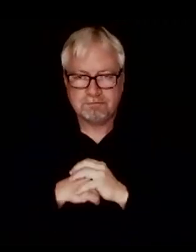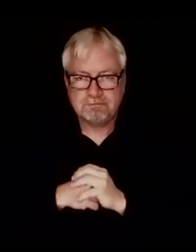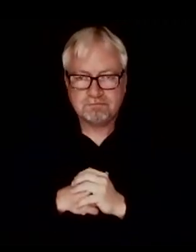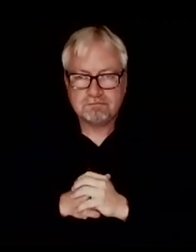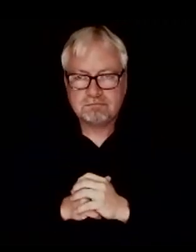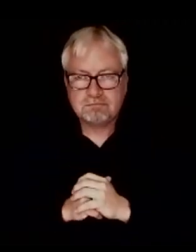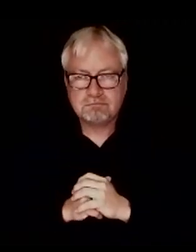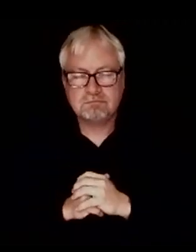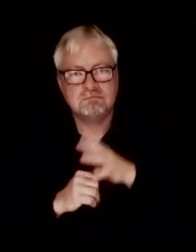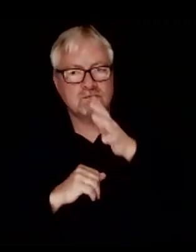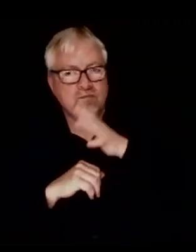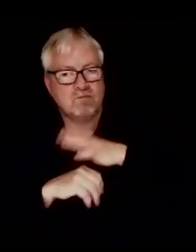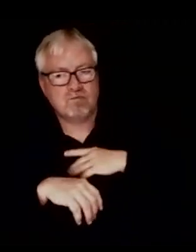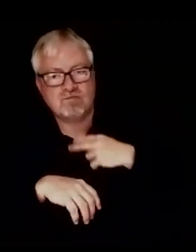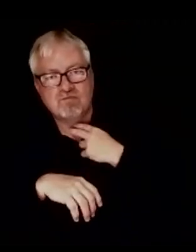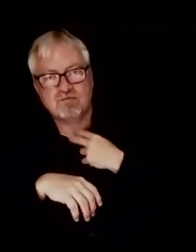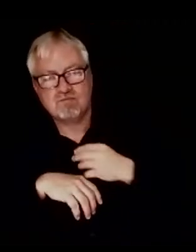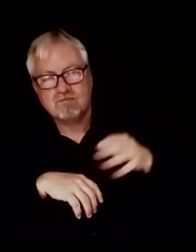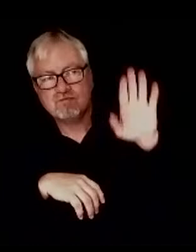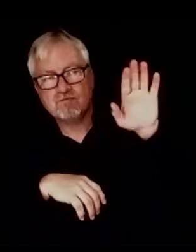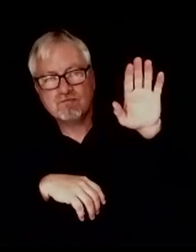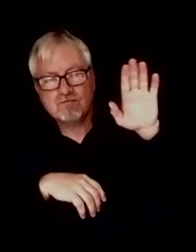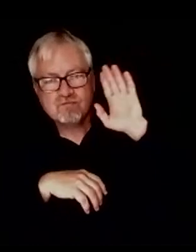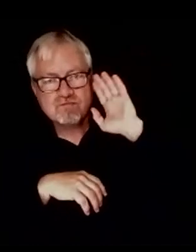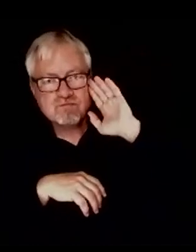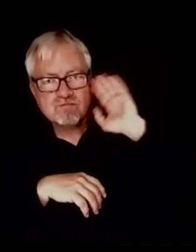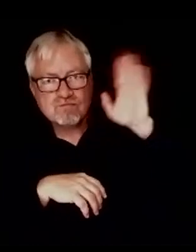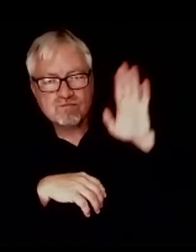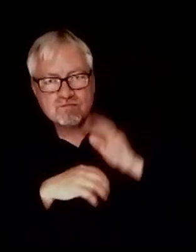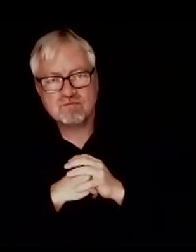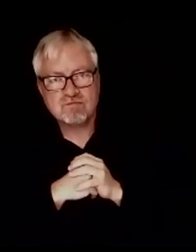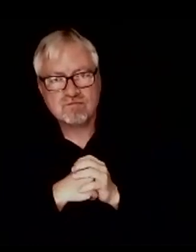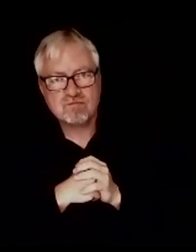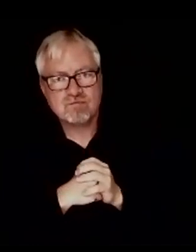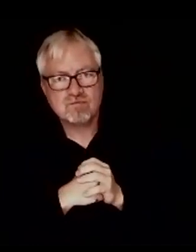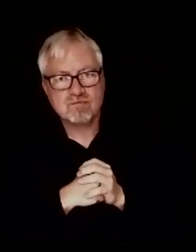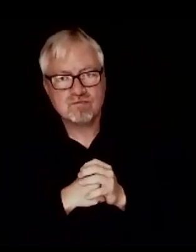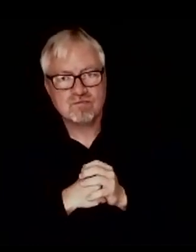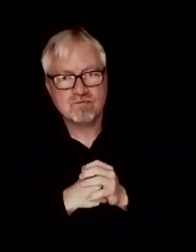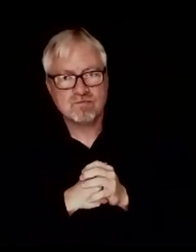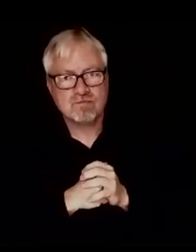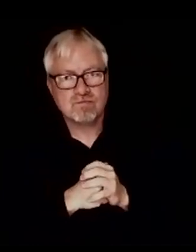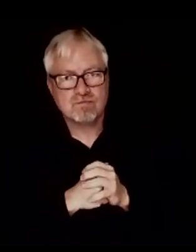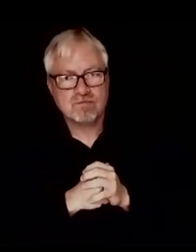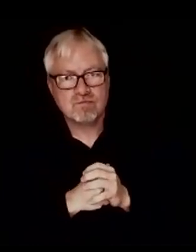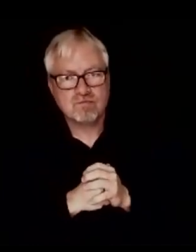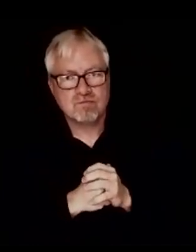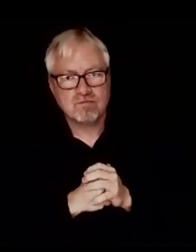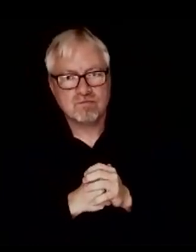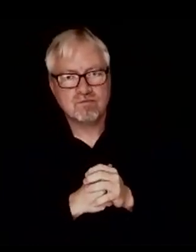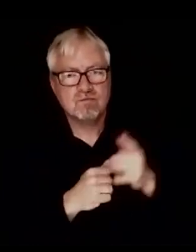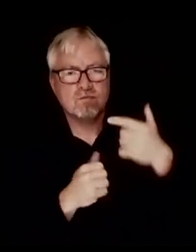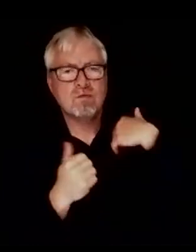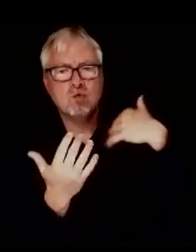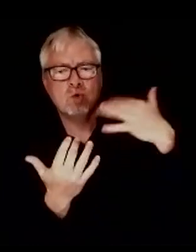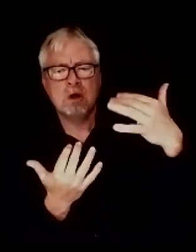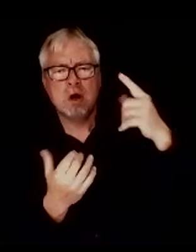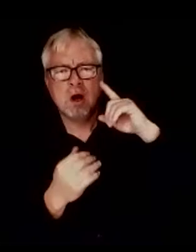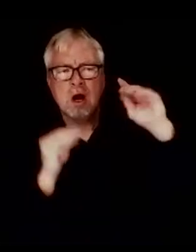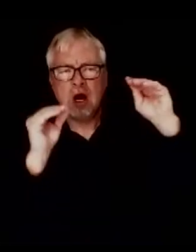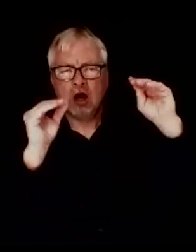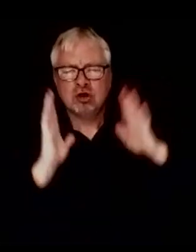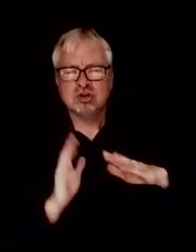going to leave some of our good education questions to our education reporter, who I know is on this call as well. I have a bigger picture